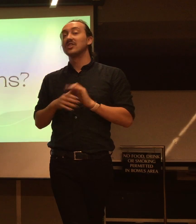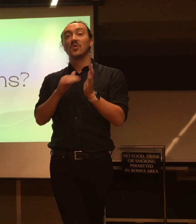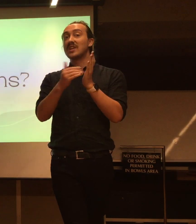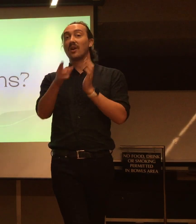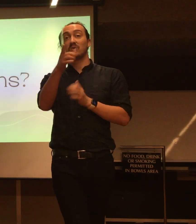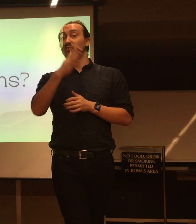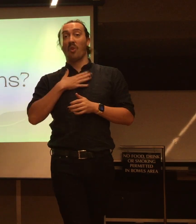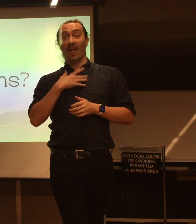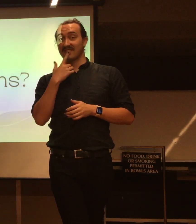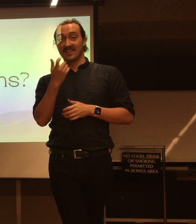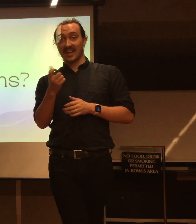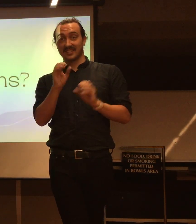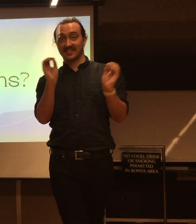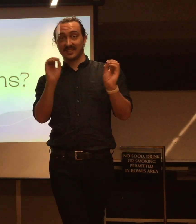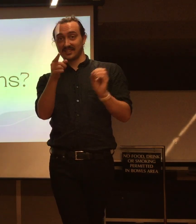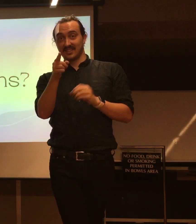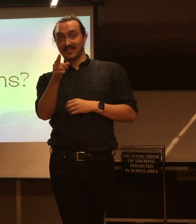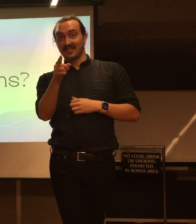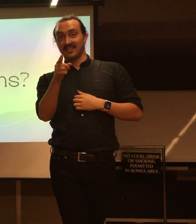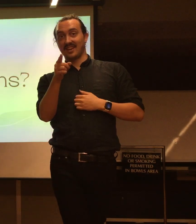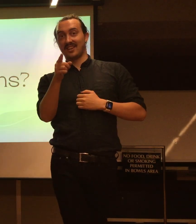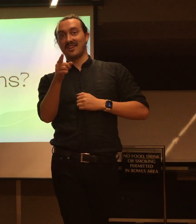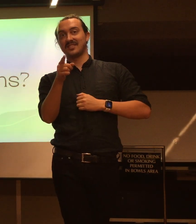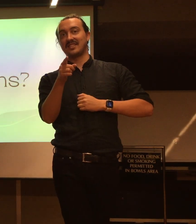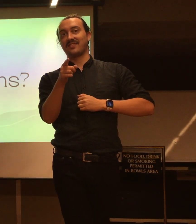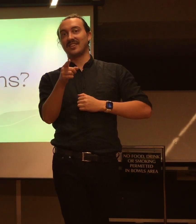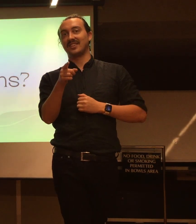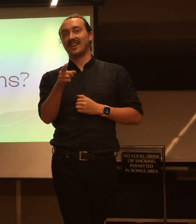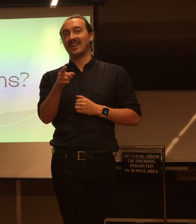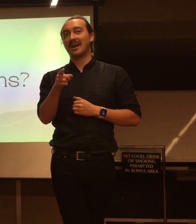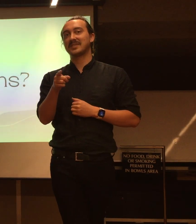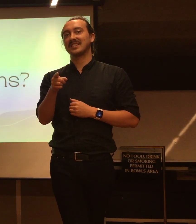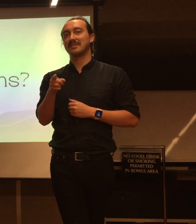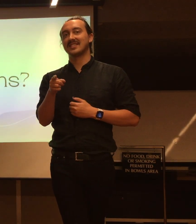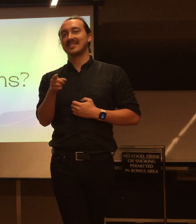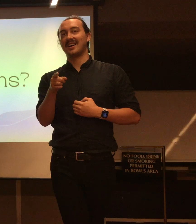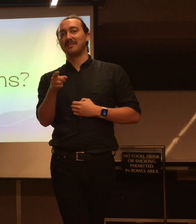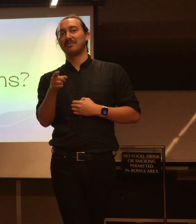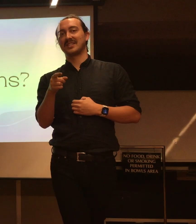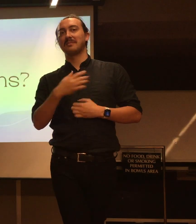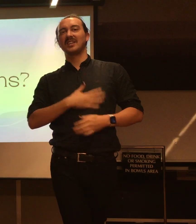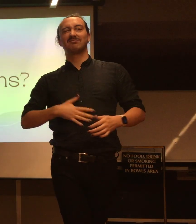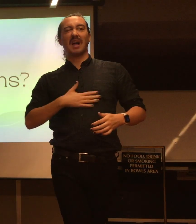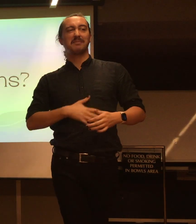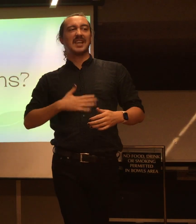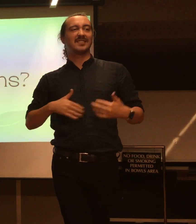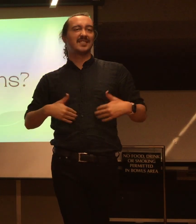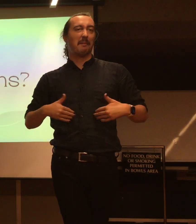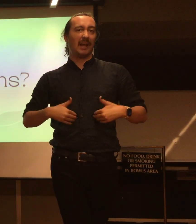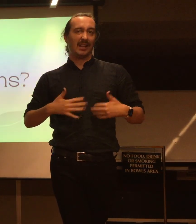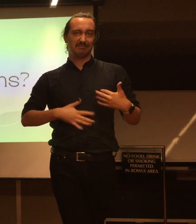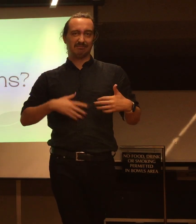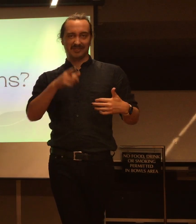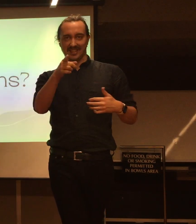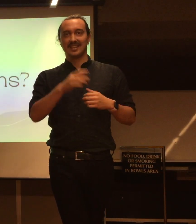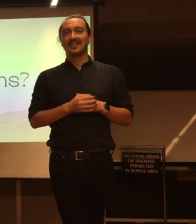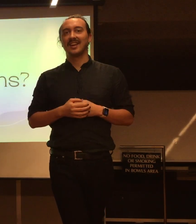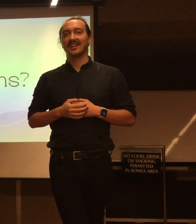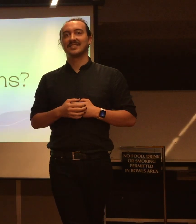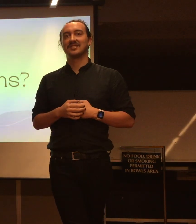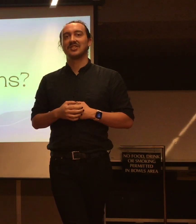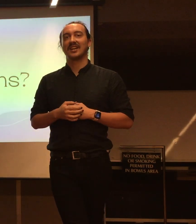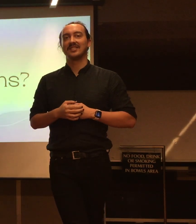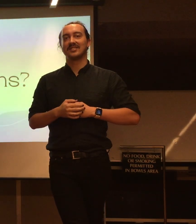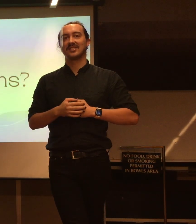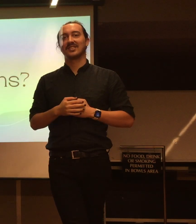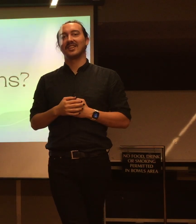the taste anymore? Yeah. Yeah, no, it's different. Yeah, It's it different. upsets my tummy. Yeah. Yeah,